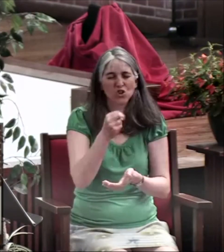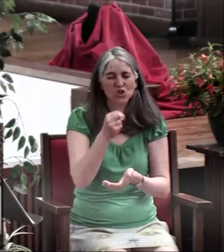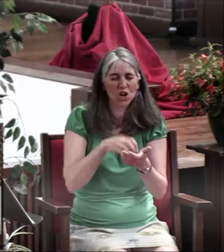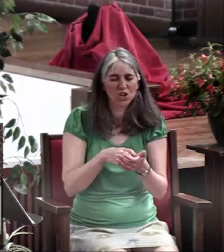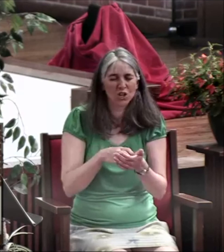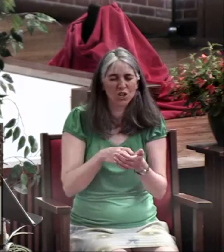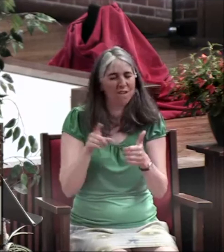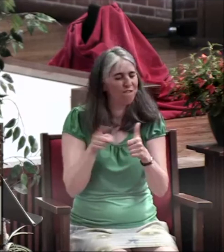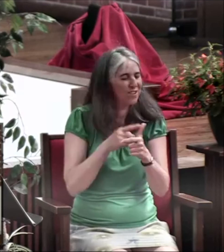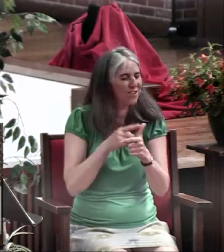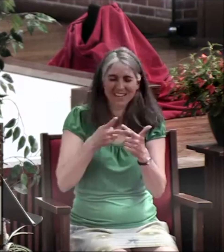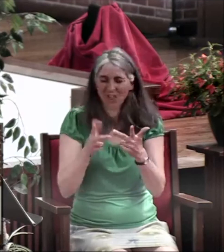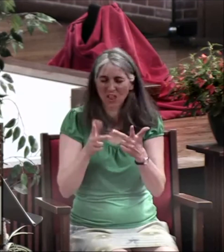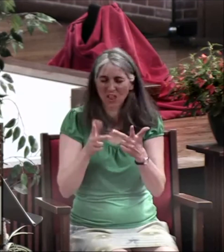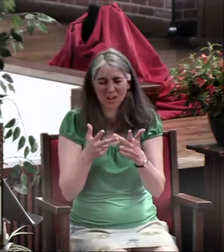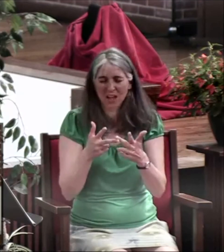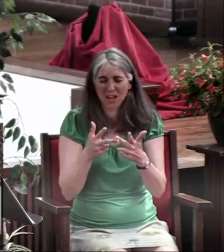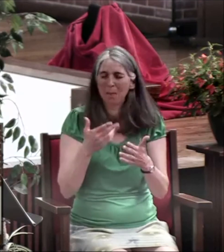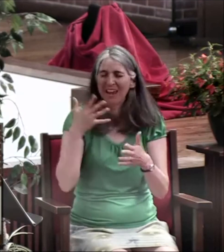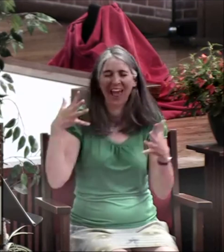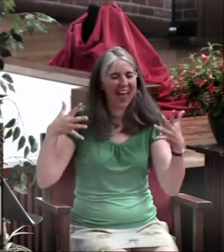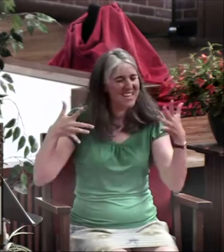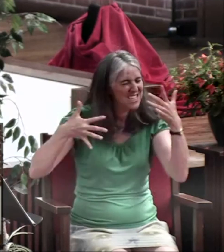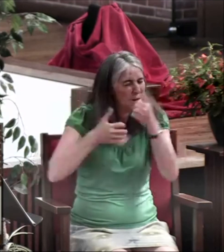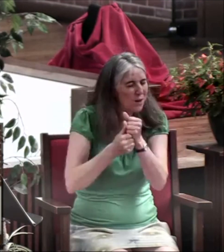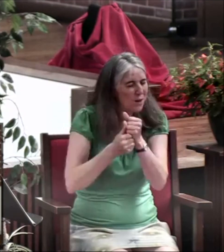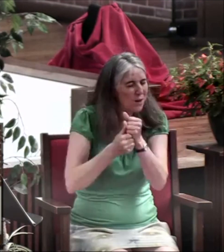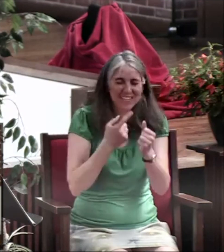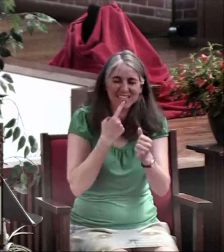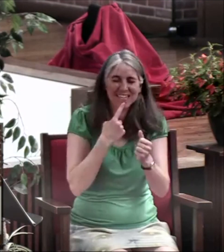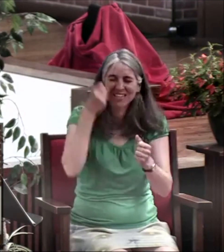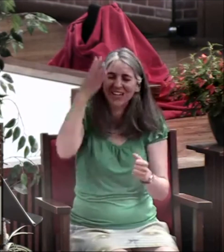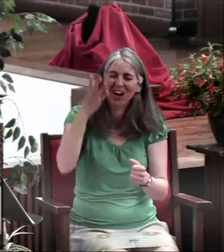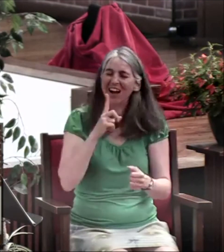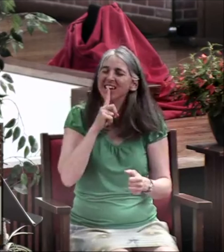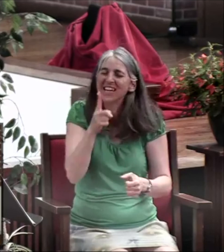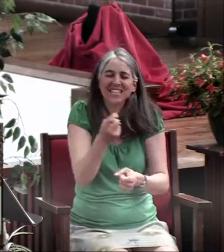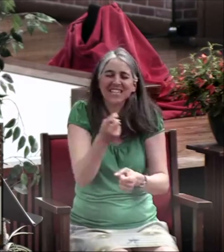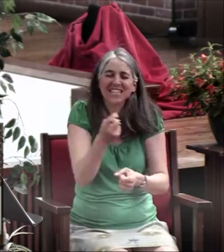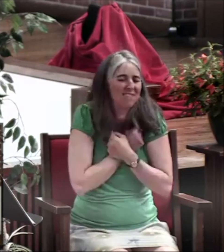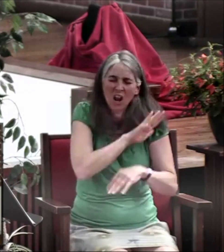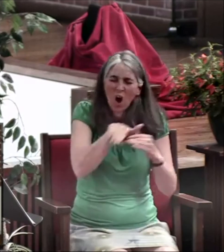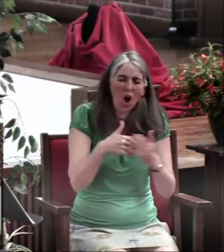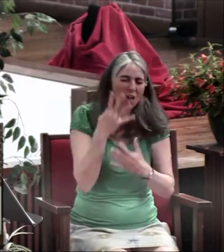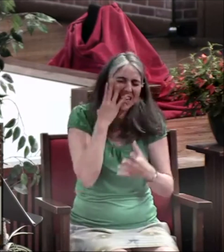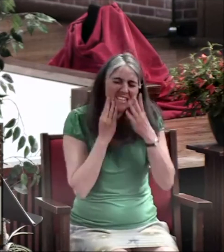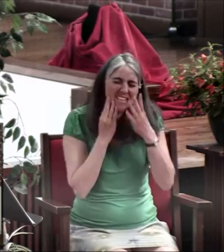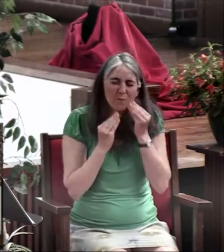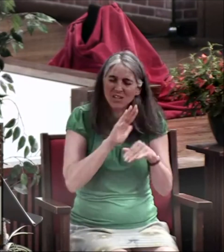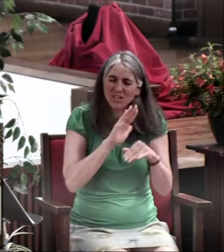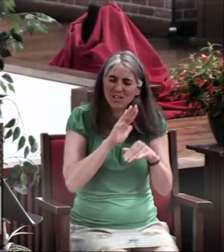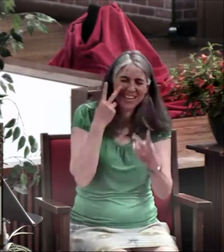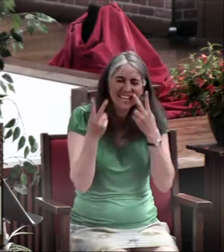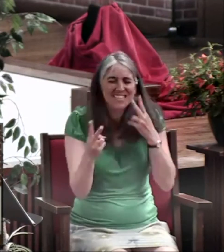his summary is, God is love. After all that he experienced, after all that he had seen, after all